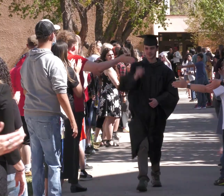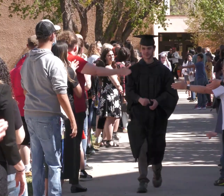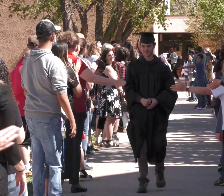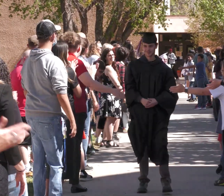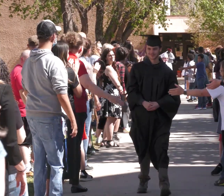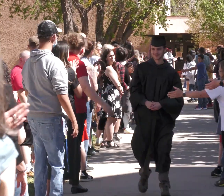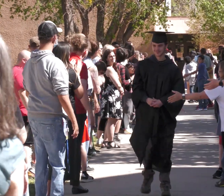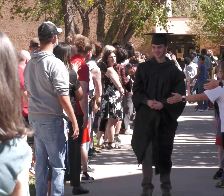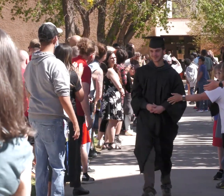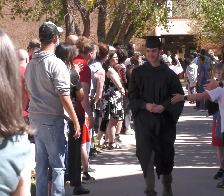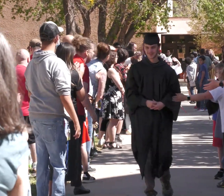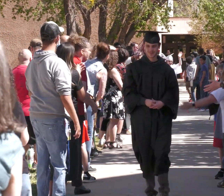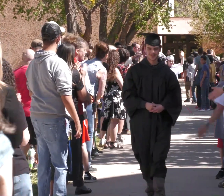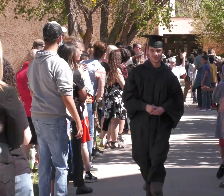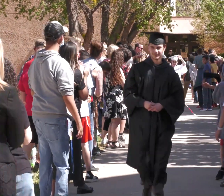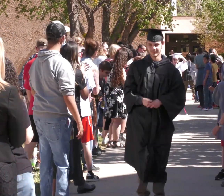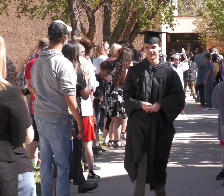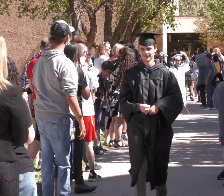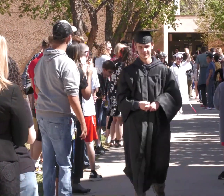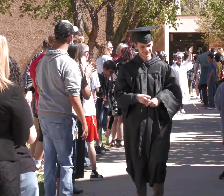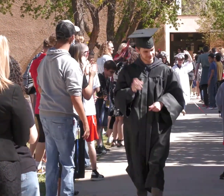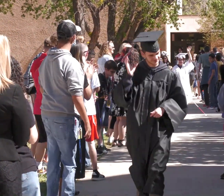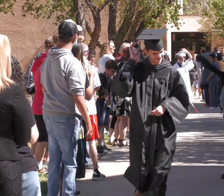Who into